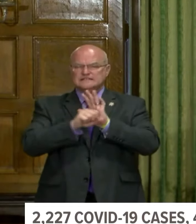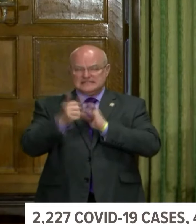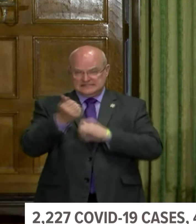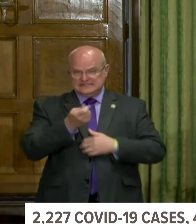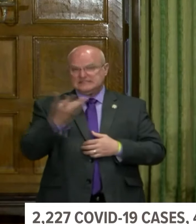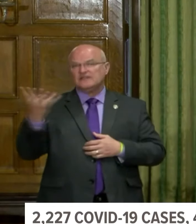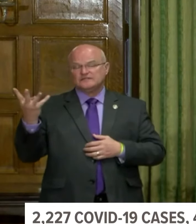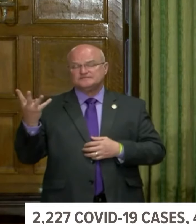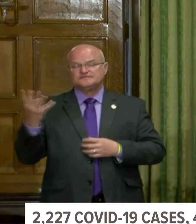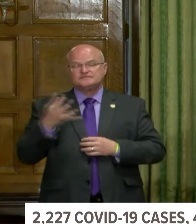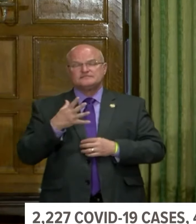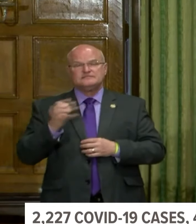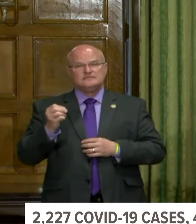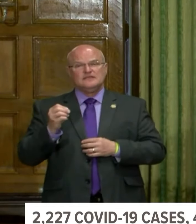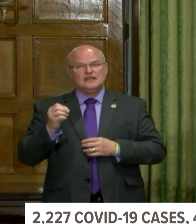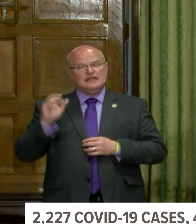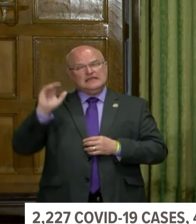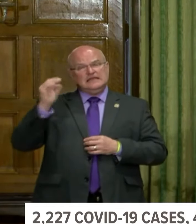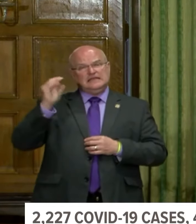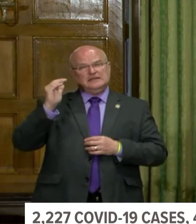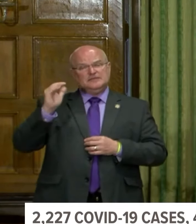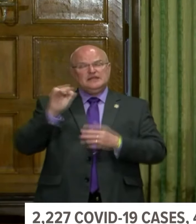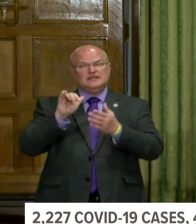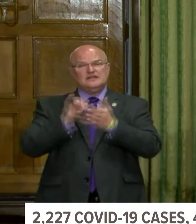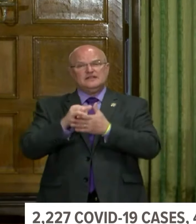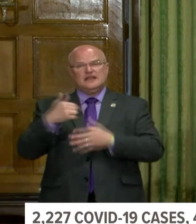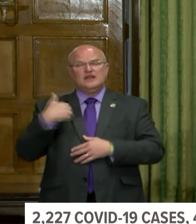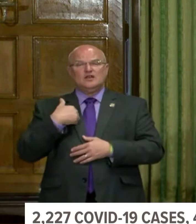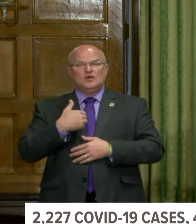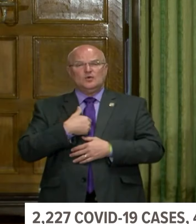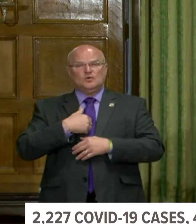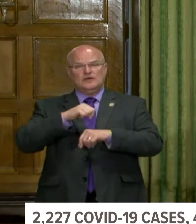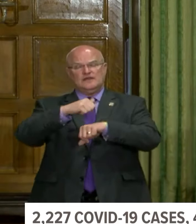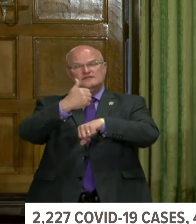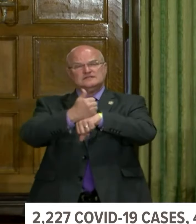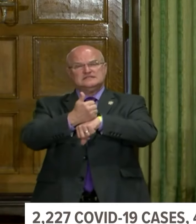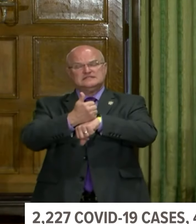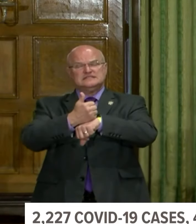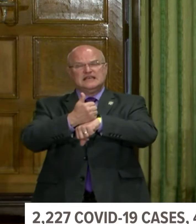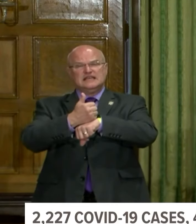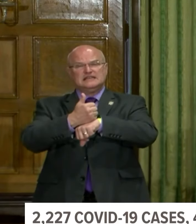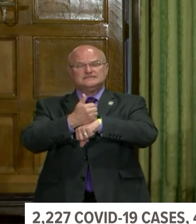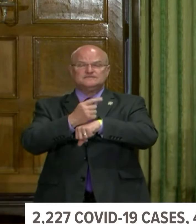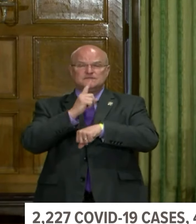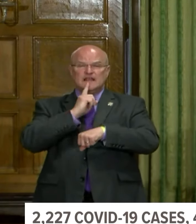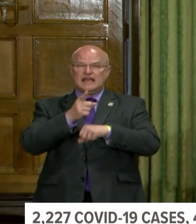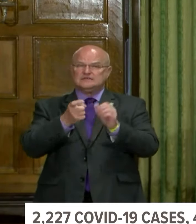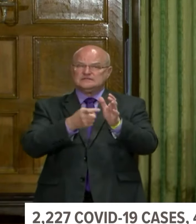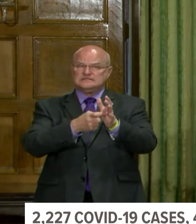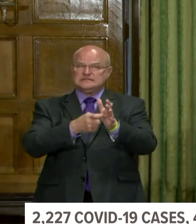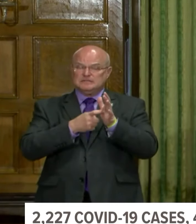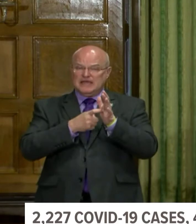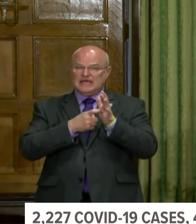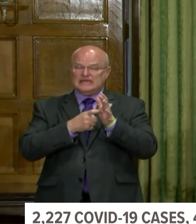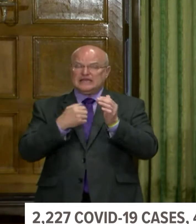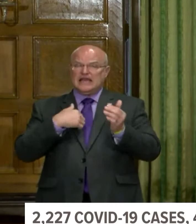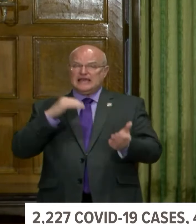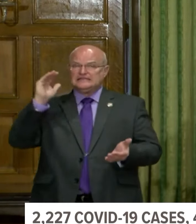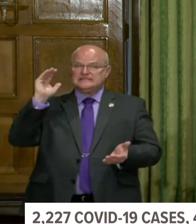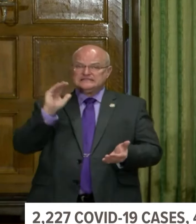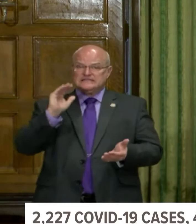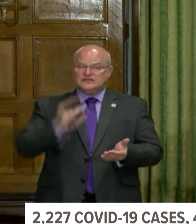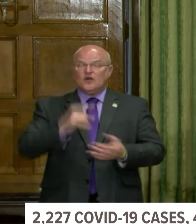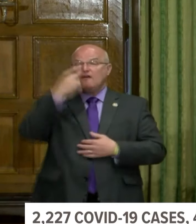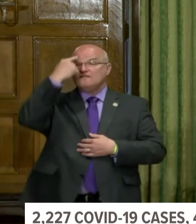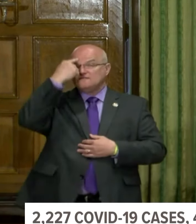of them, and it appears to me that we've set that actually the demand has decreased